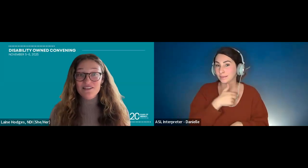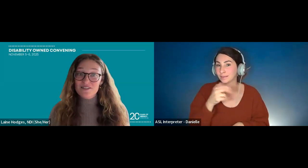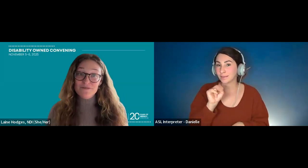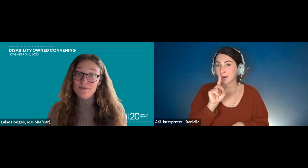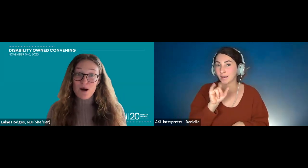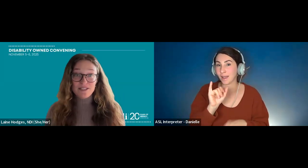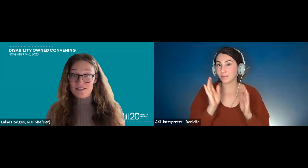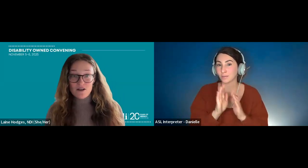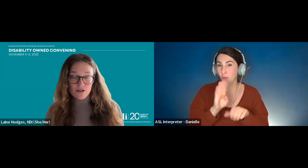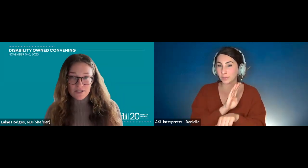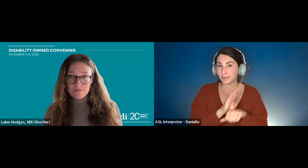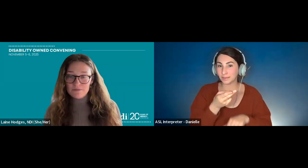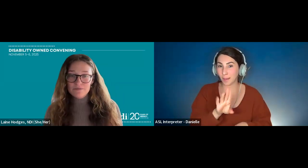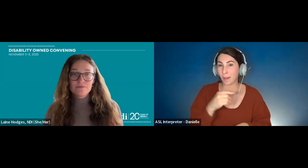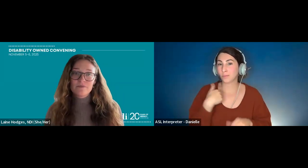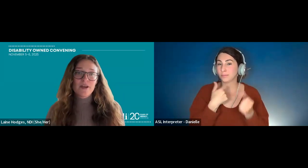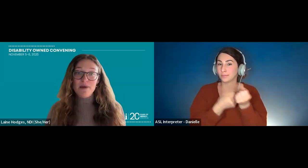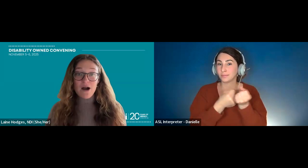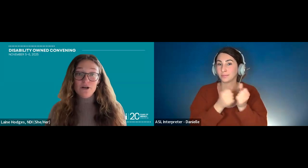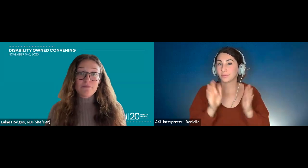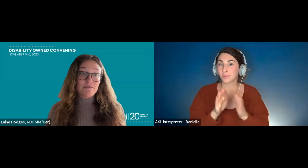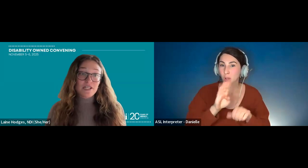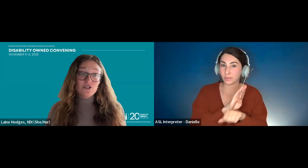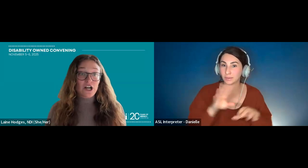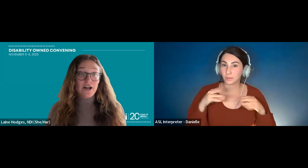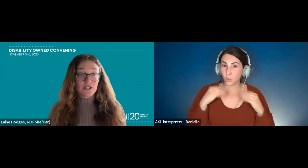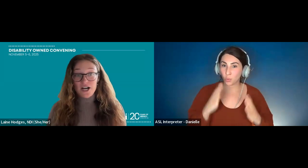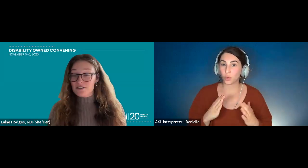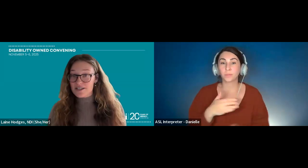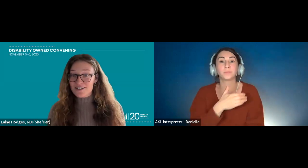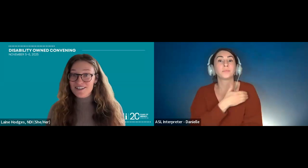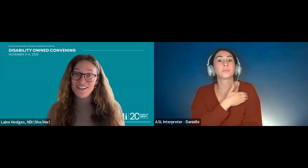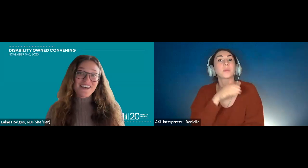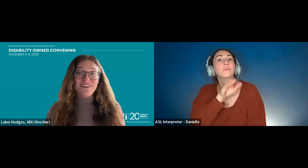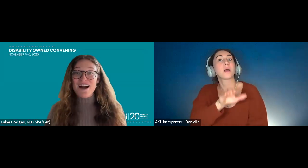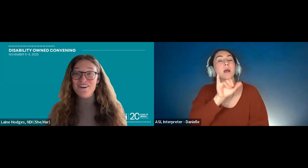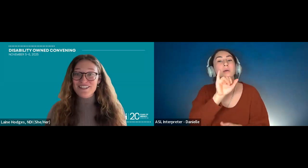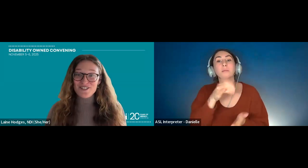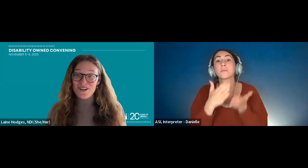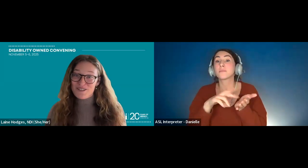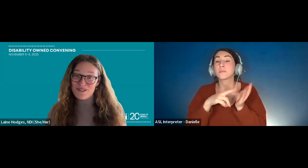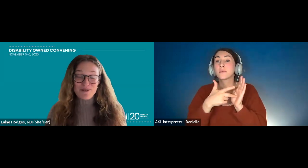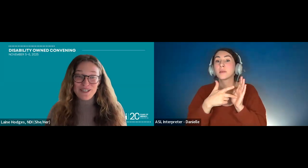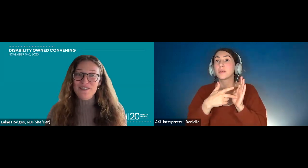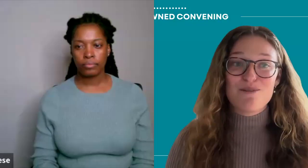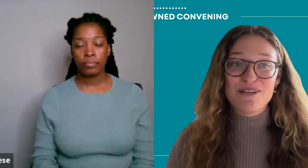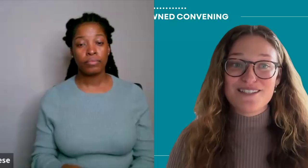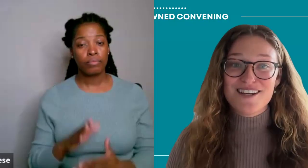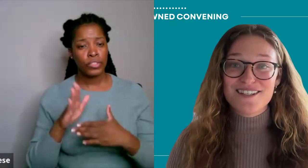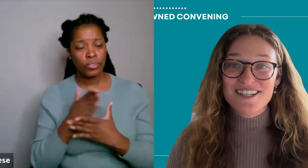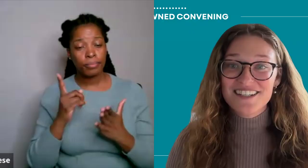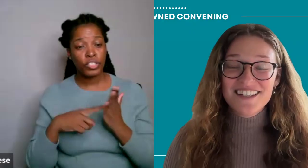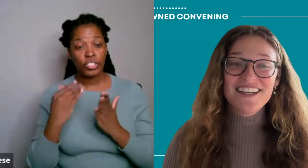Business Hub that serves small business owners, empower might mean sharing a checklist of how to get started with building a